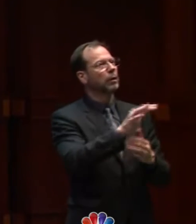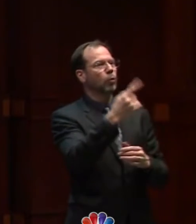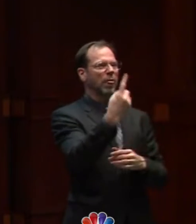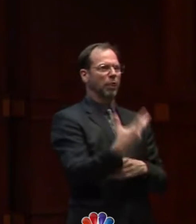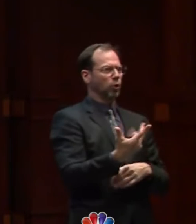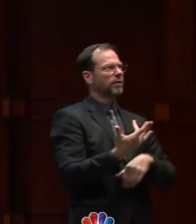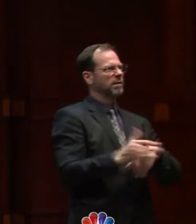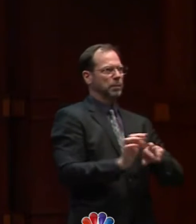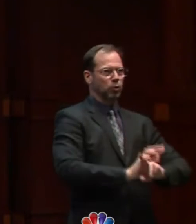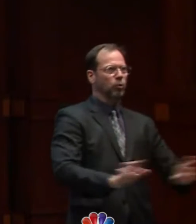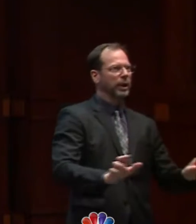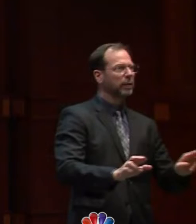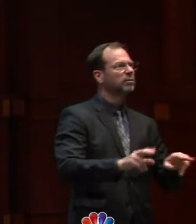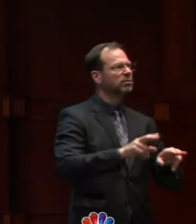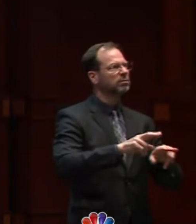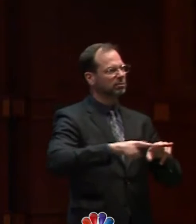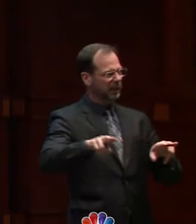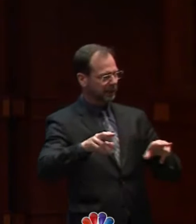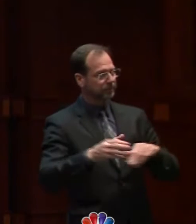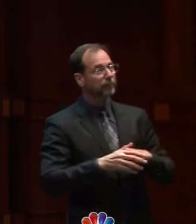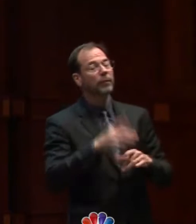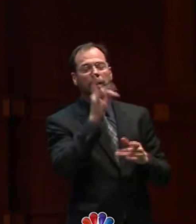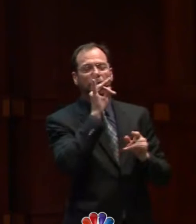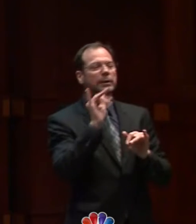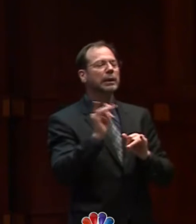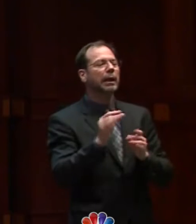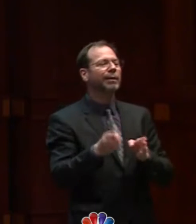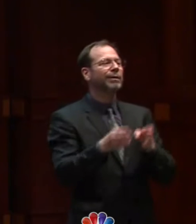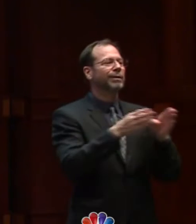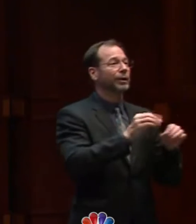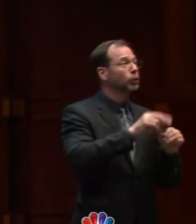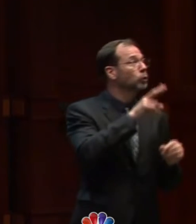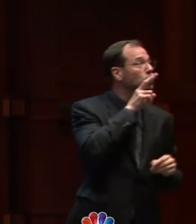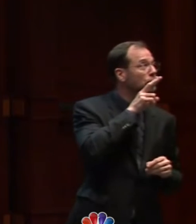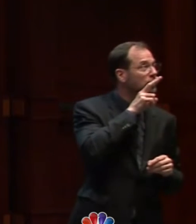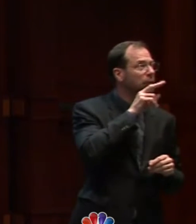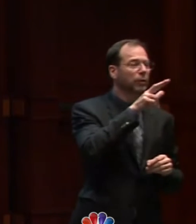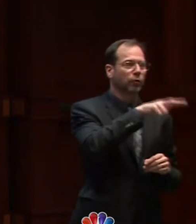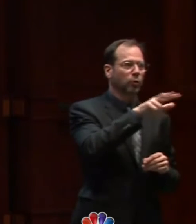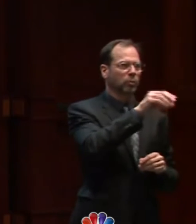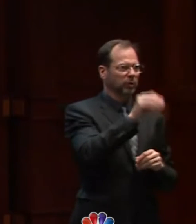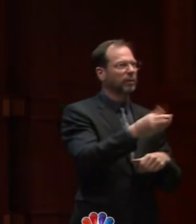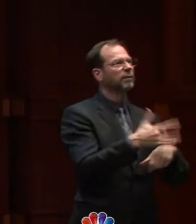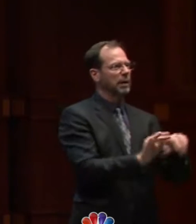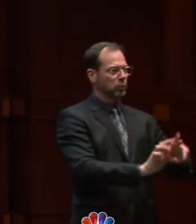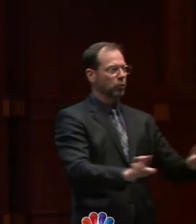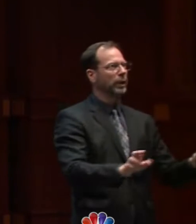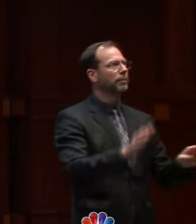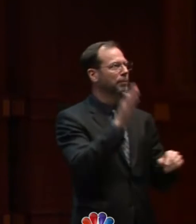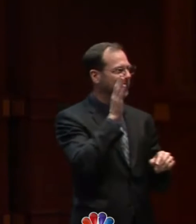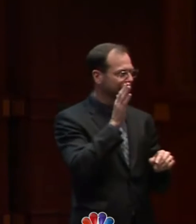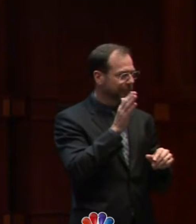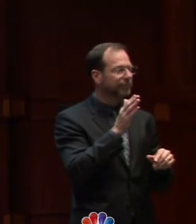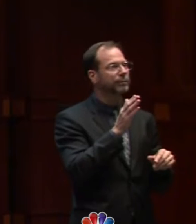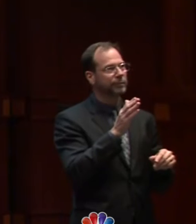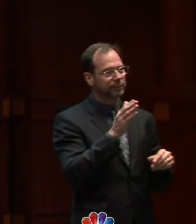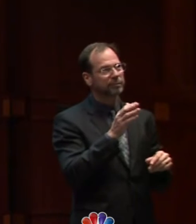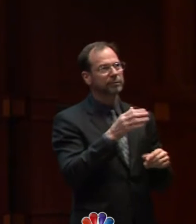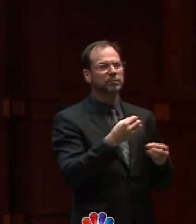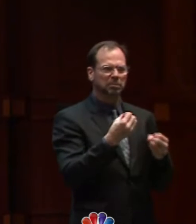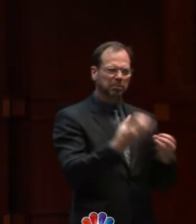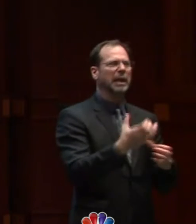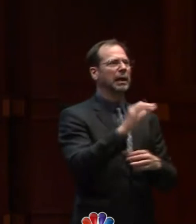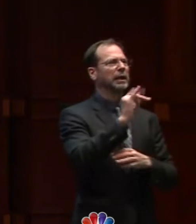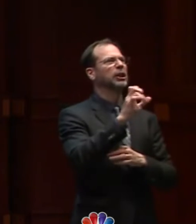third. Not too surprising. Similarly, in the next slide, in Houston, 33%. Significant number of